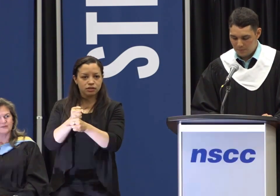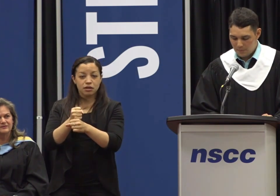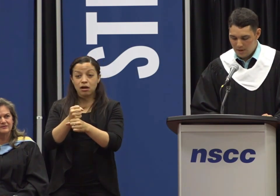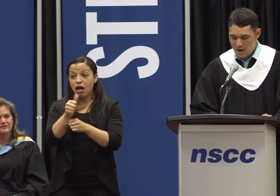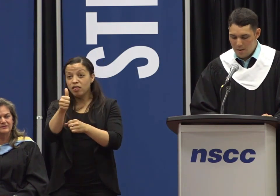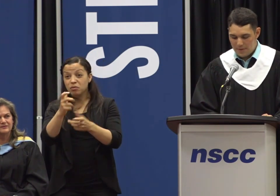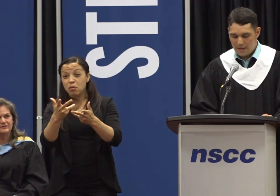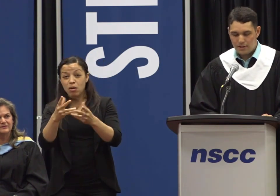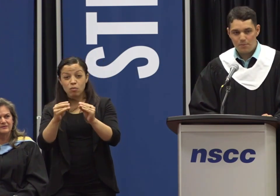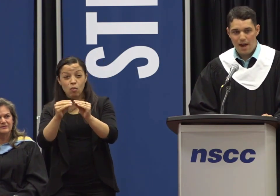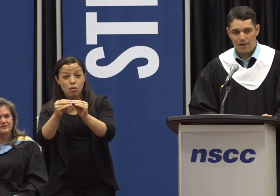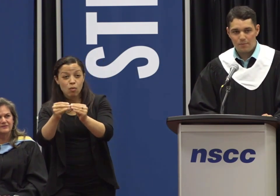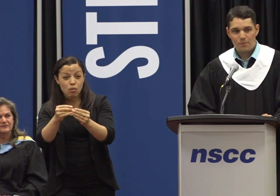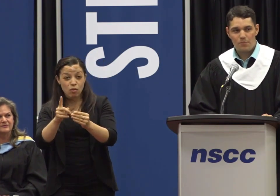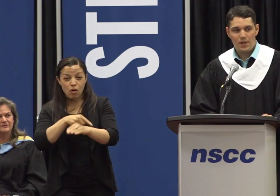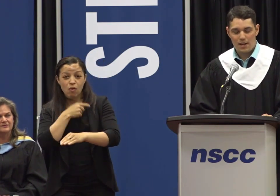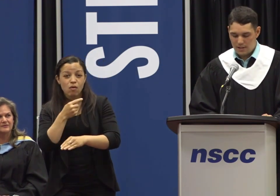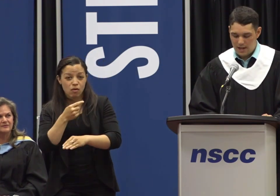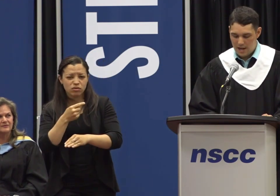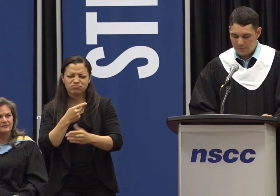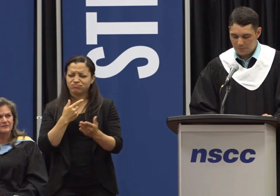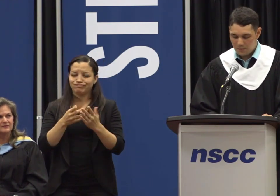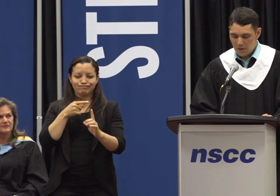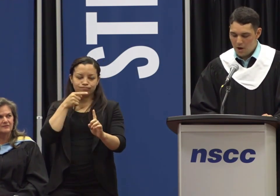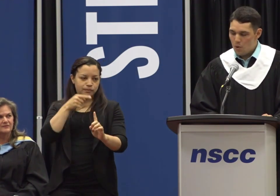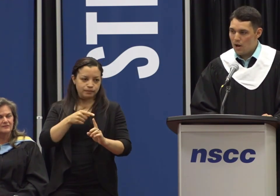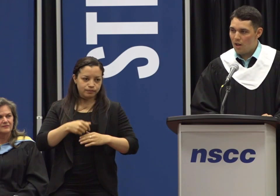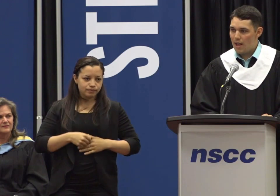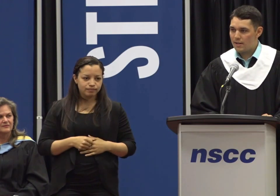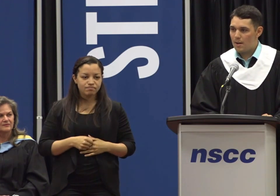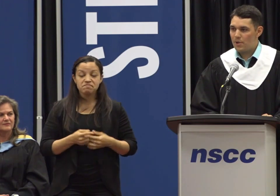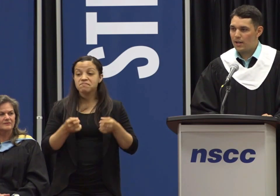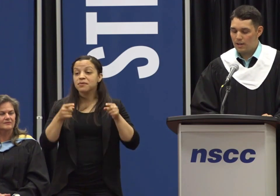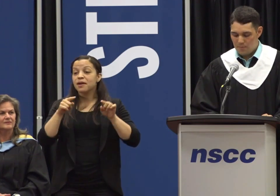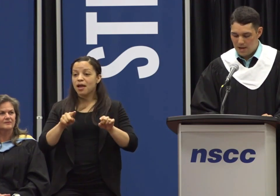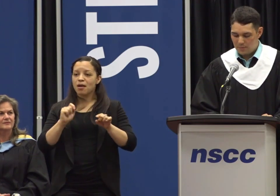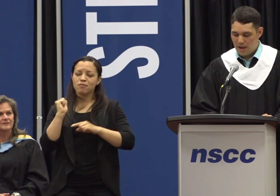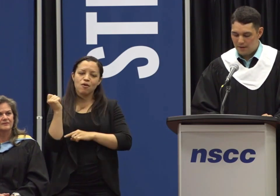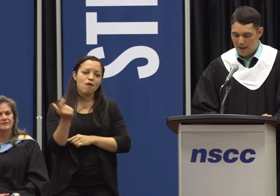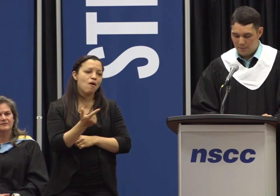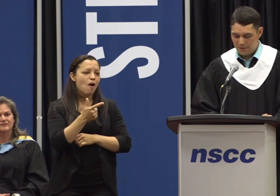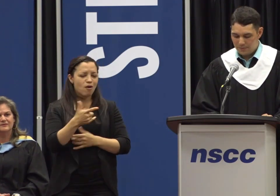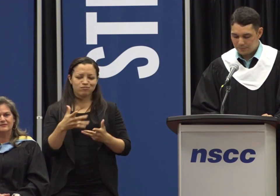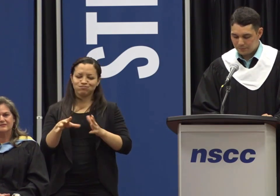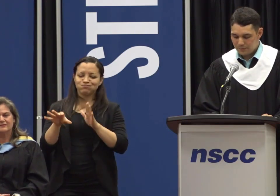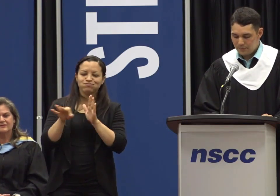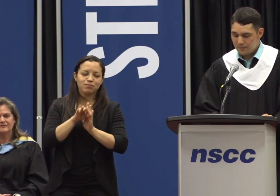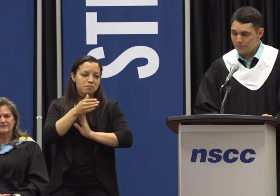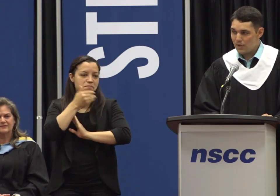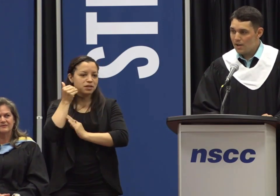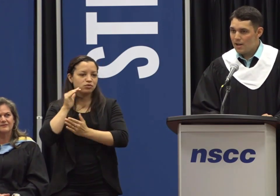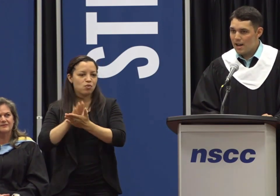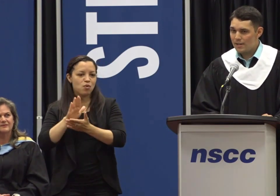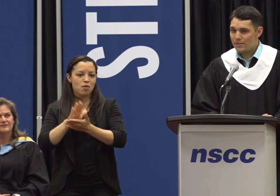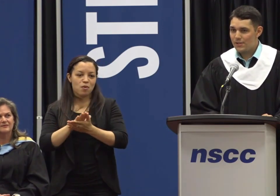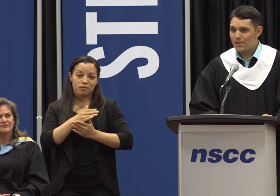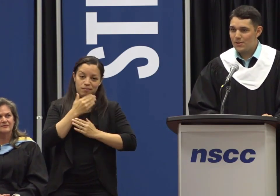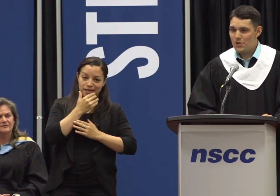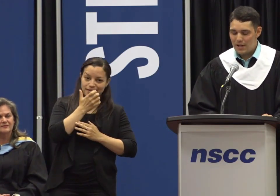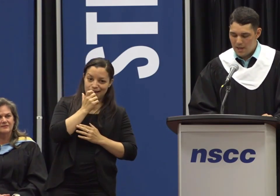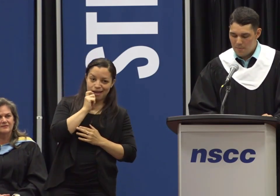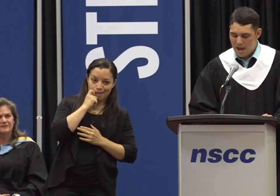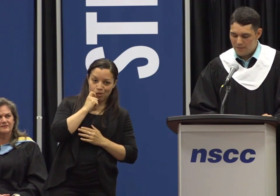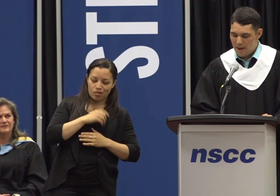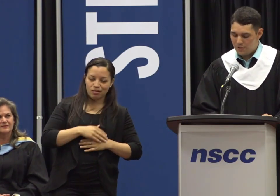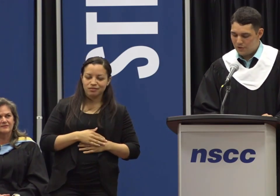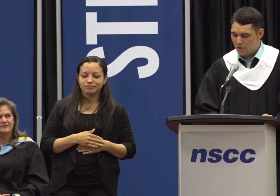that. But that doesn't matter, because in the end, we all ended up picking the best bag of apples. Next,